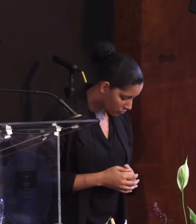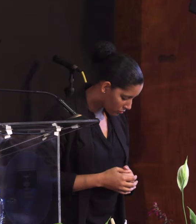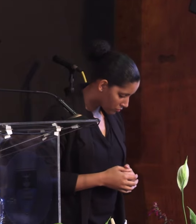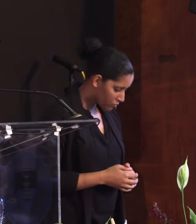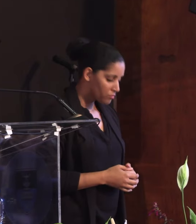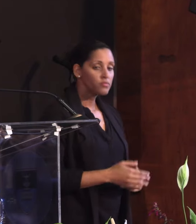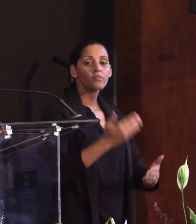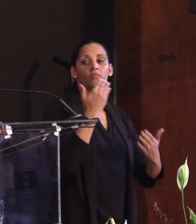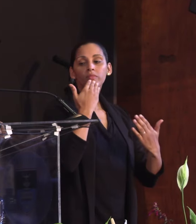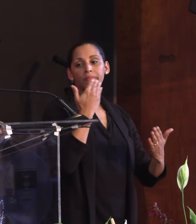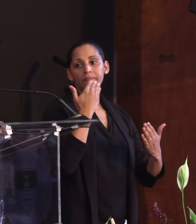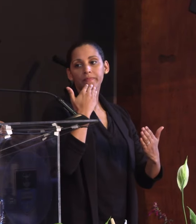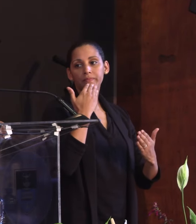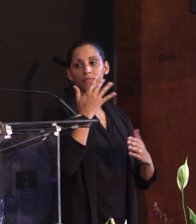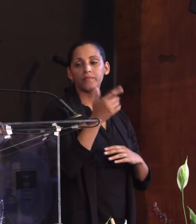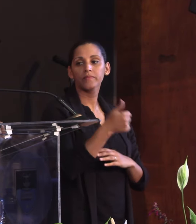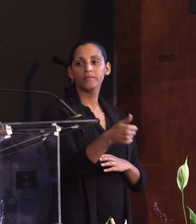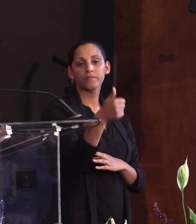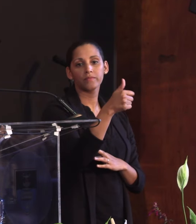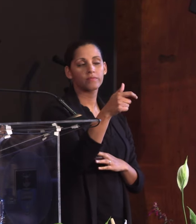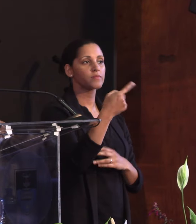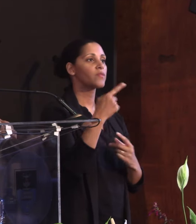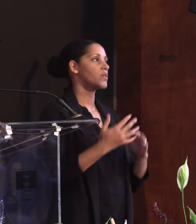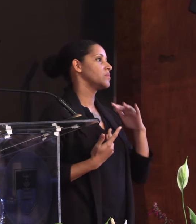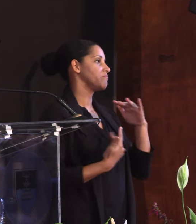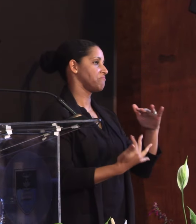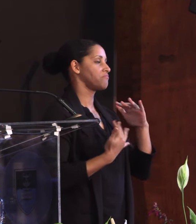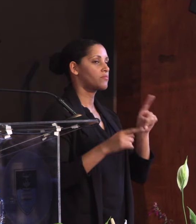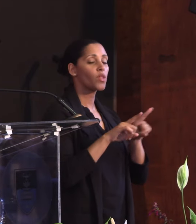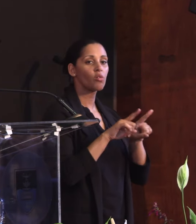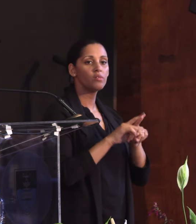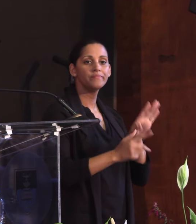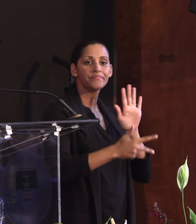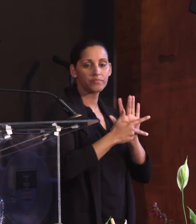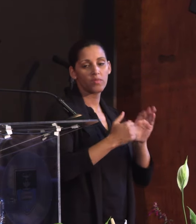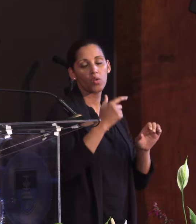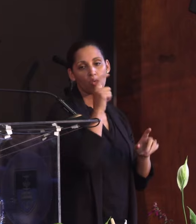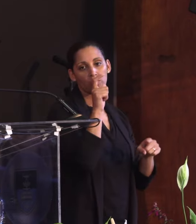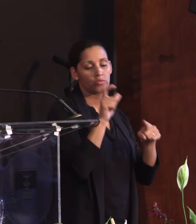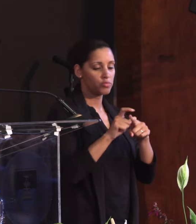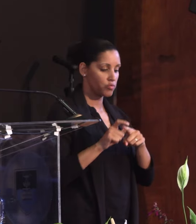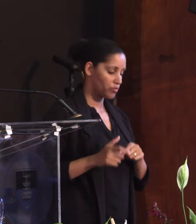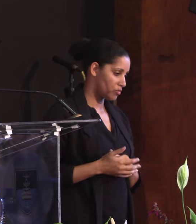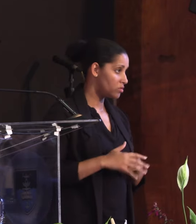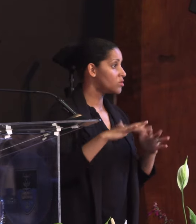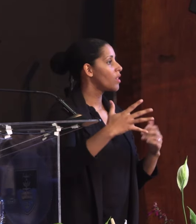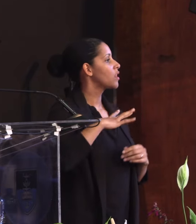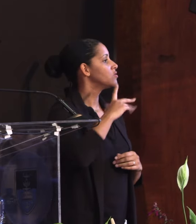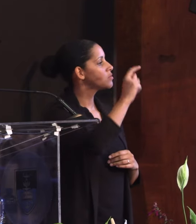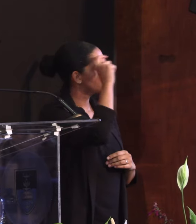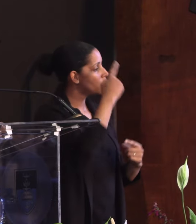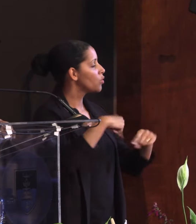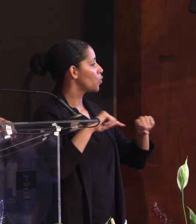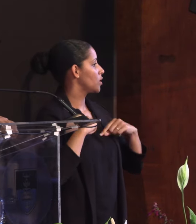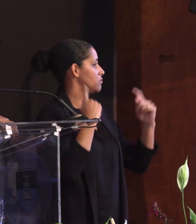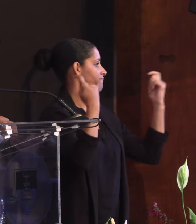Thank you very much, Chancellor, for those inspiring and affirming words. Ladies and gentlemen, the